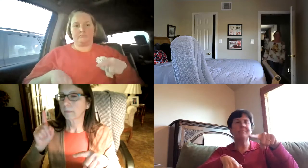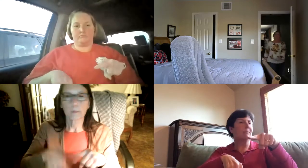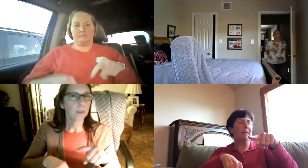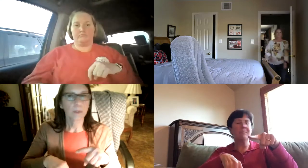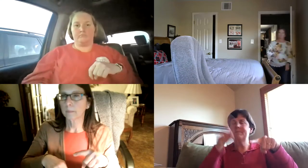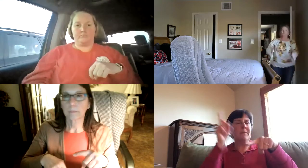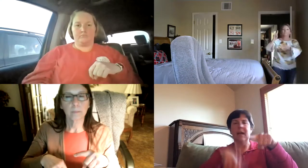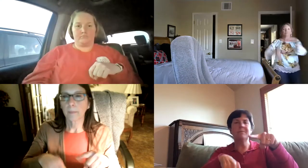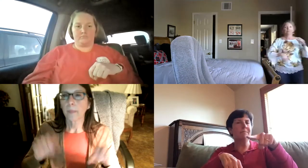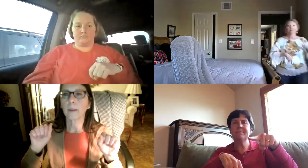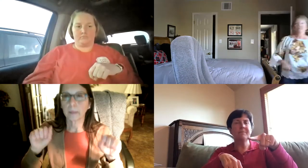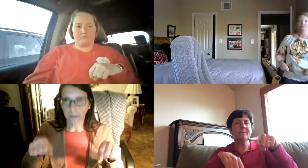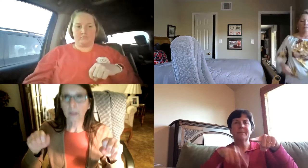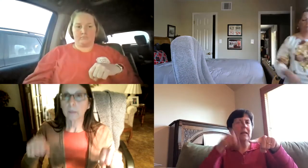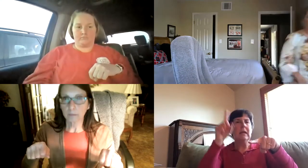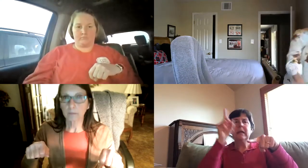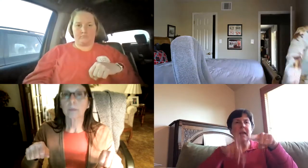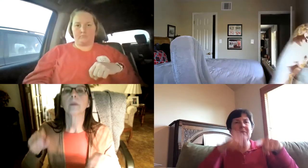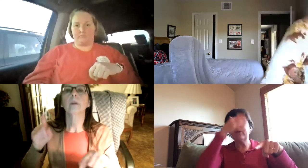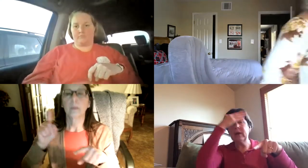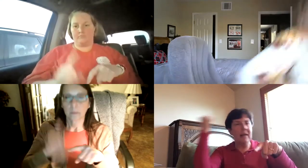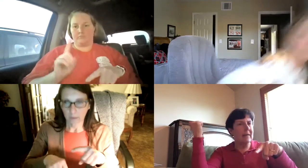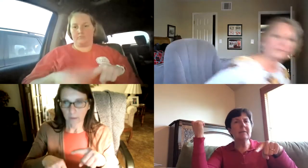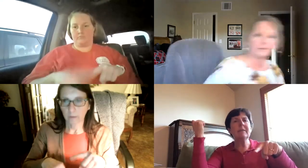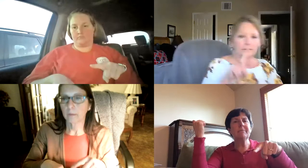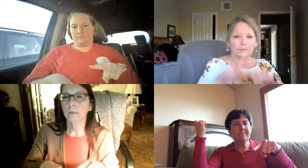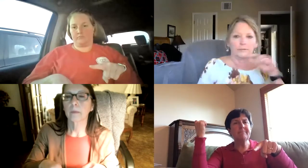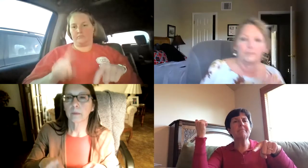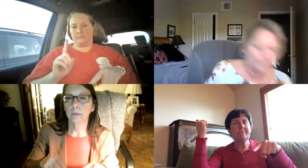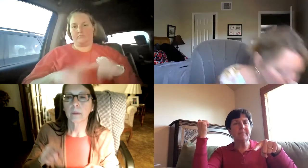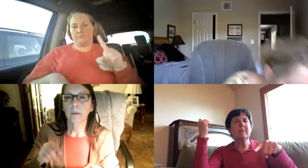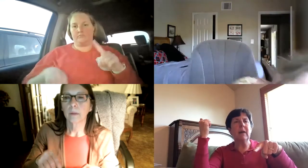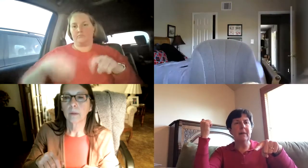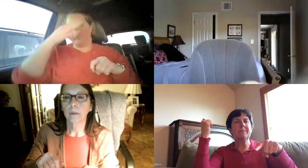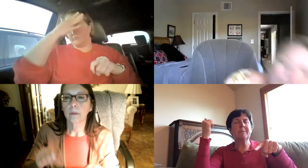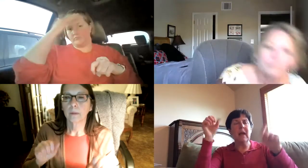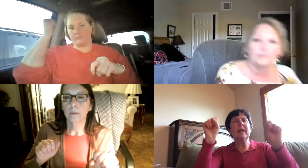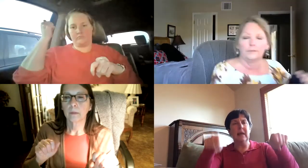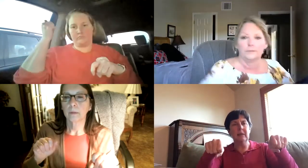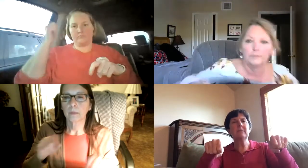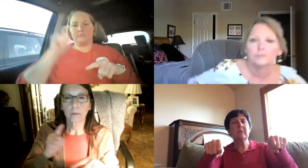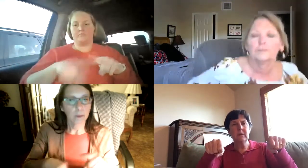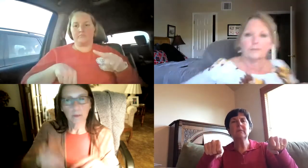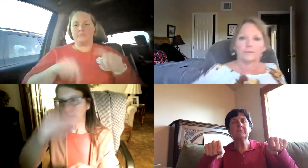Can't. Right. Can't. Can't forget. Right. I